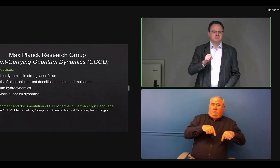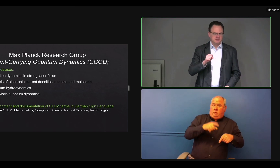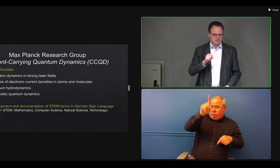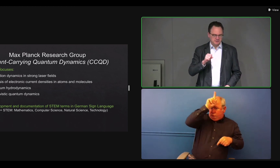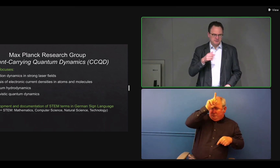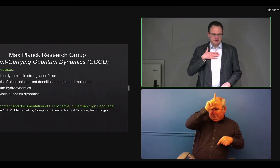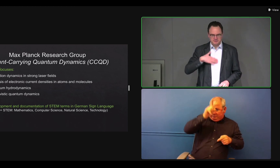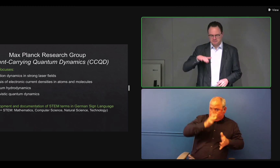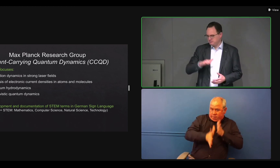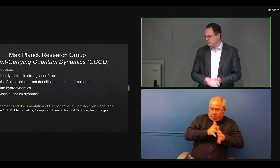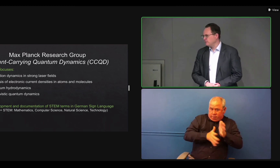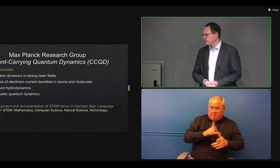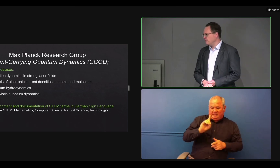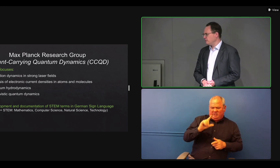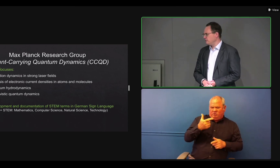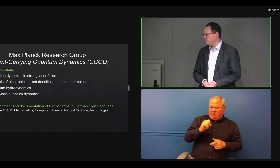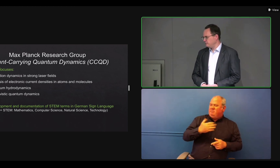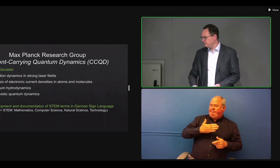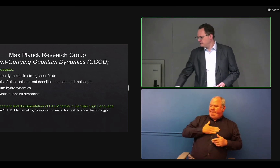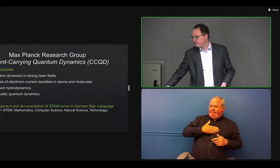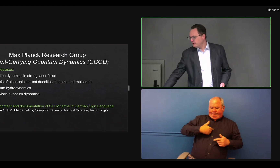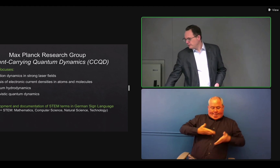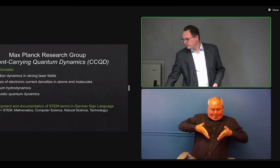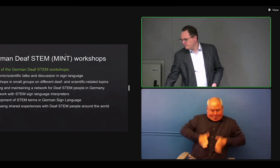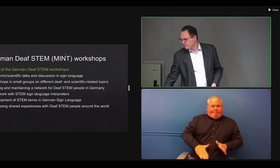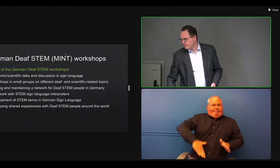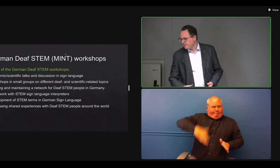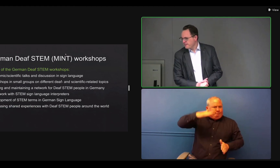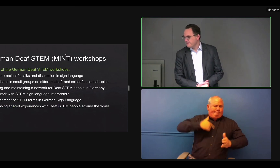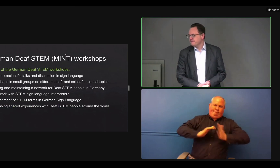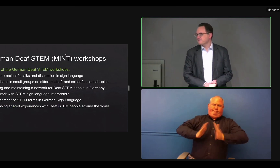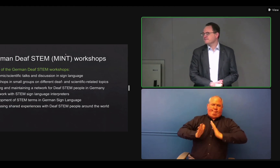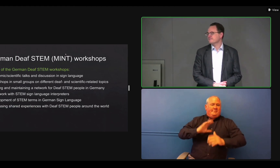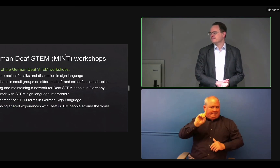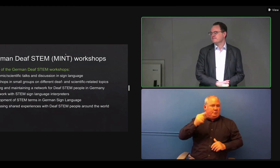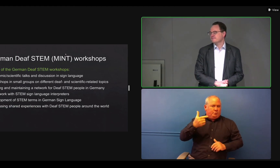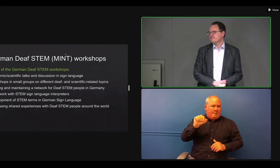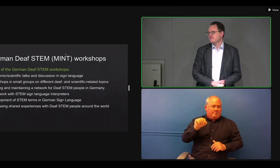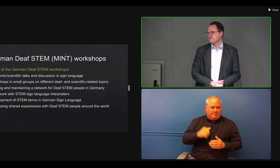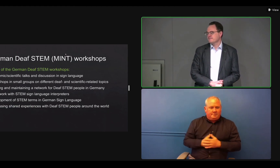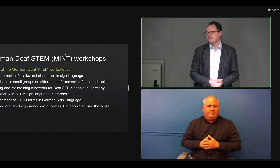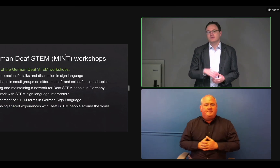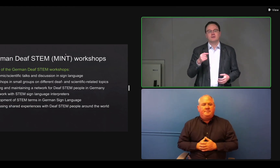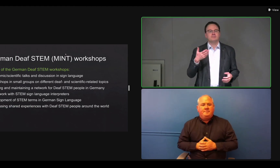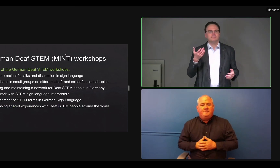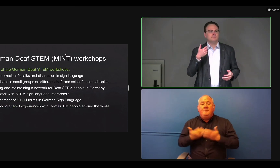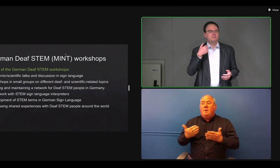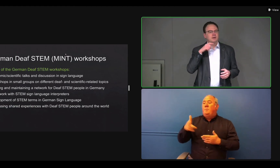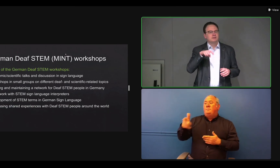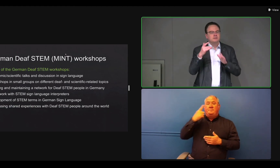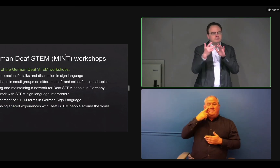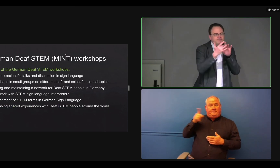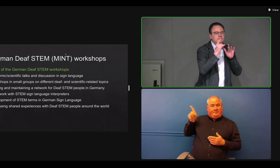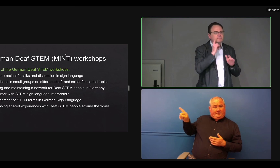German Sign Language, which is abbreviated DGS, is the sign language that we've focused on in this project,